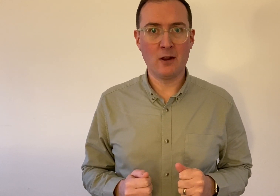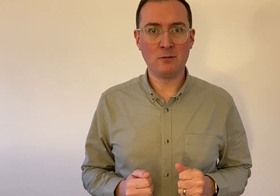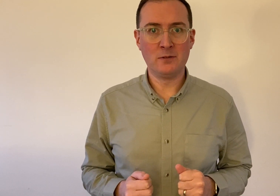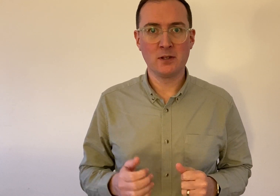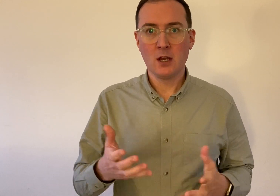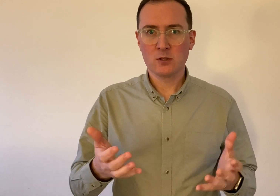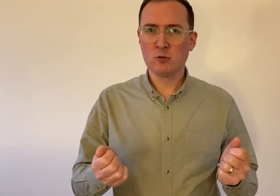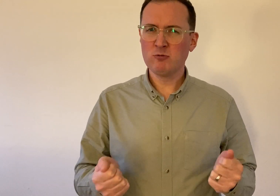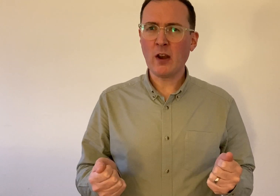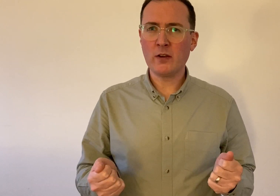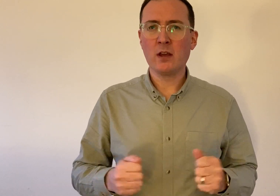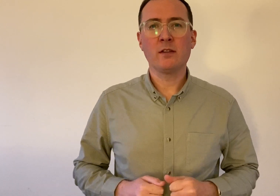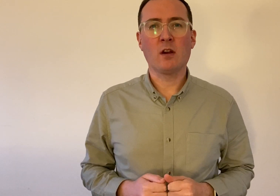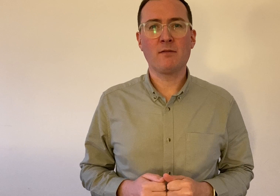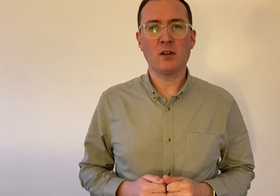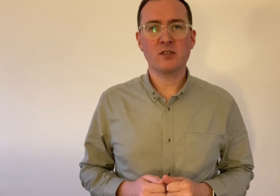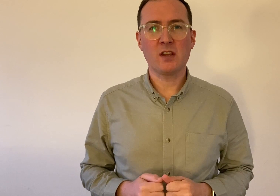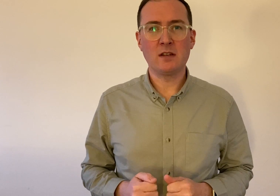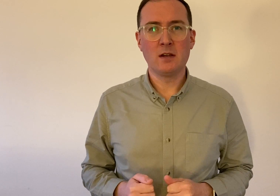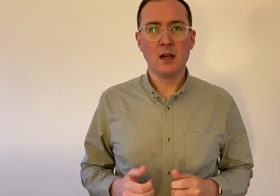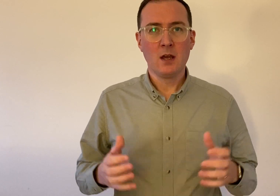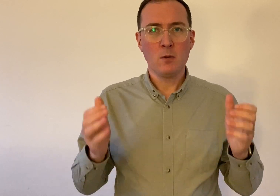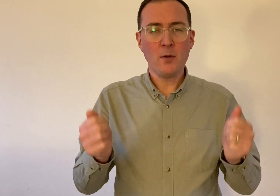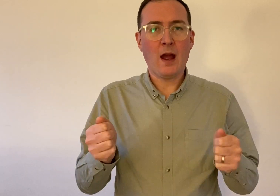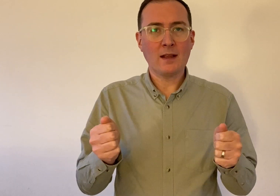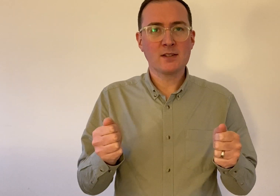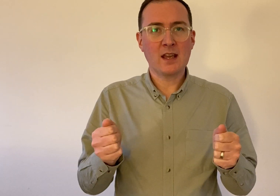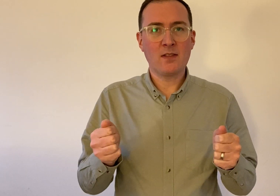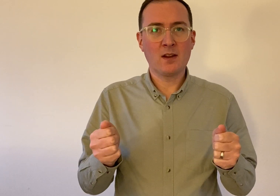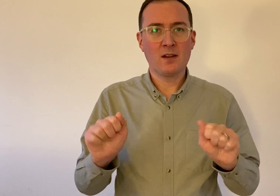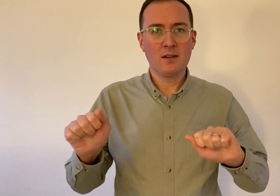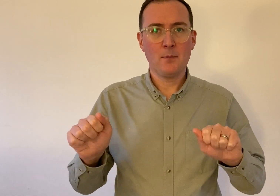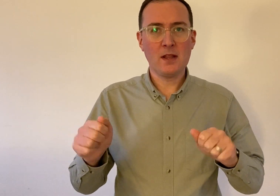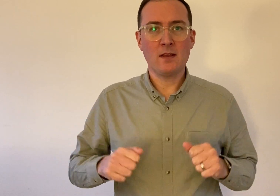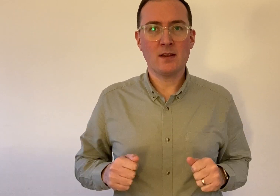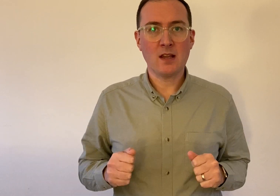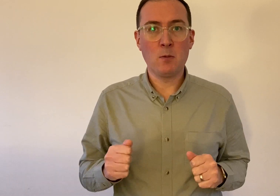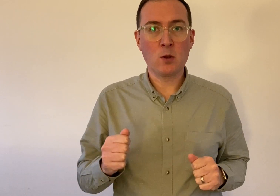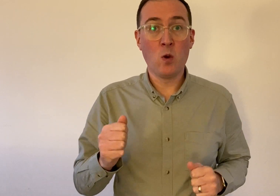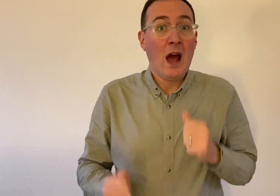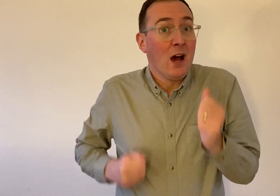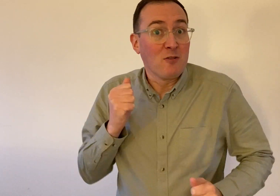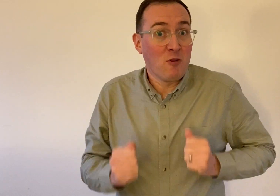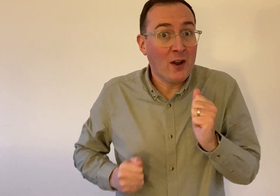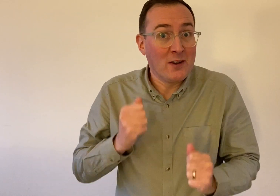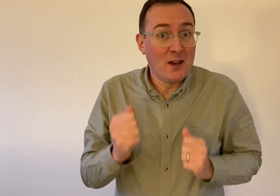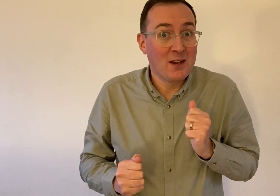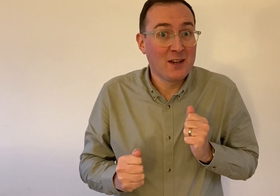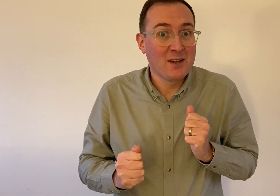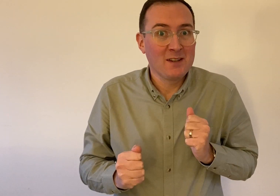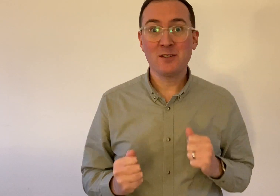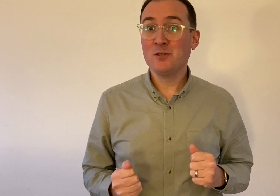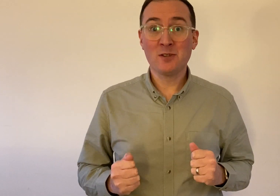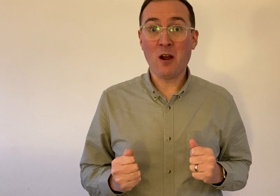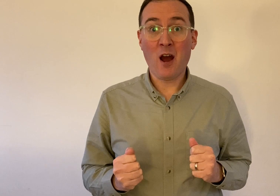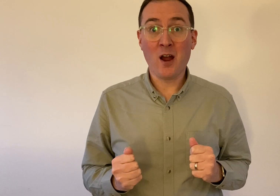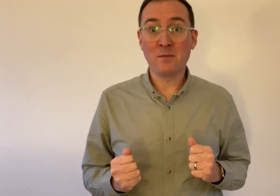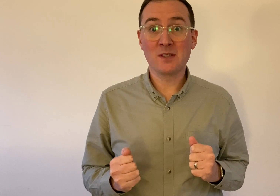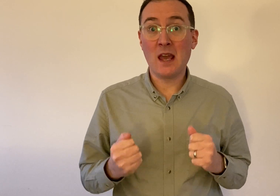around. So run is our first sign. We put our hands together, a bit like this, and we go run. Just use our arms to